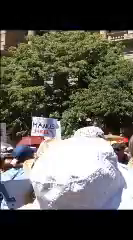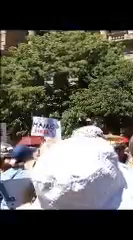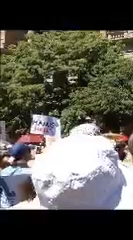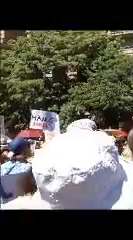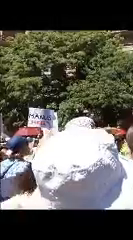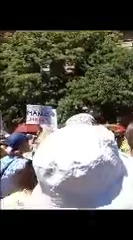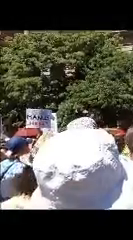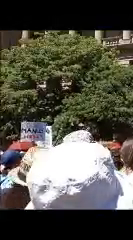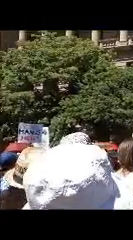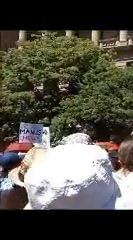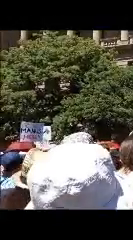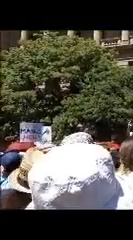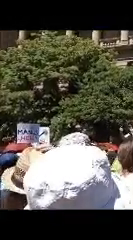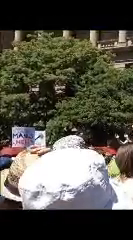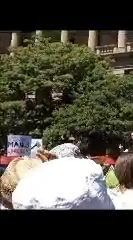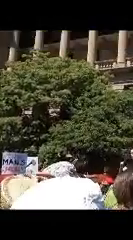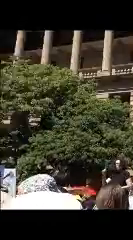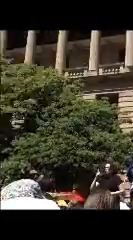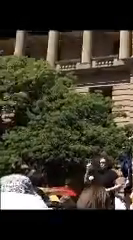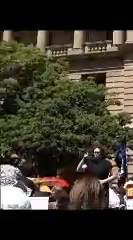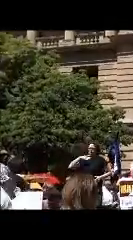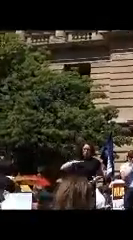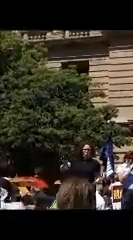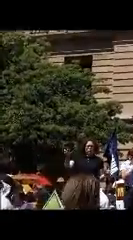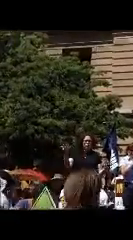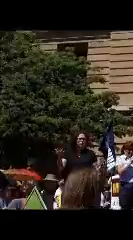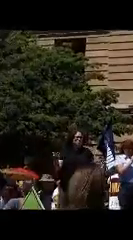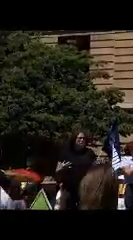Each other. That's what we're all about.